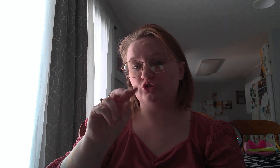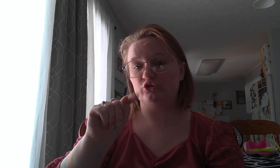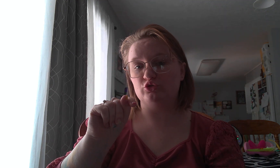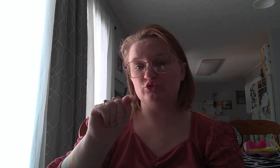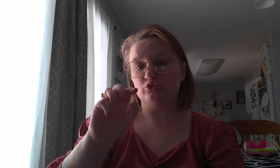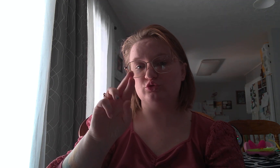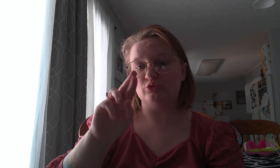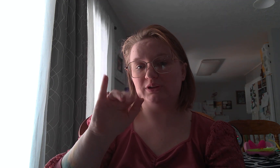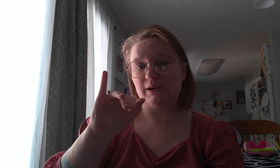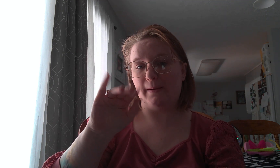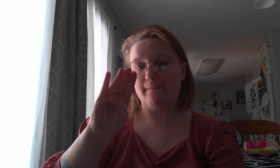I would help them